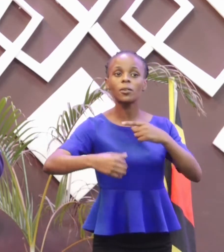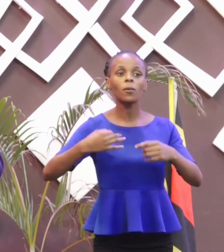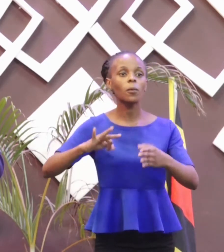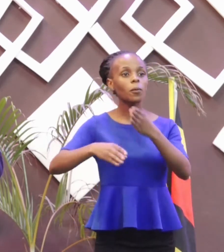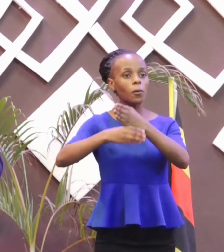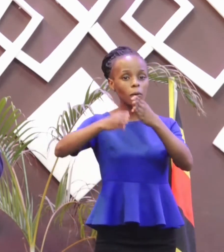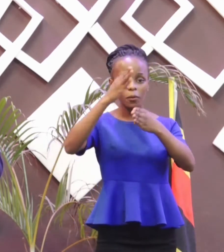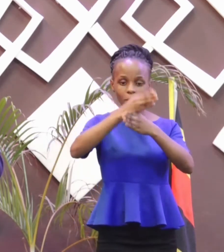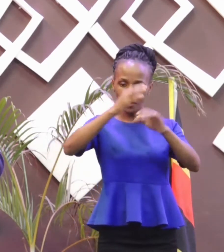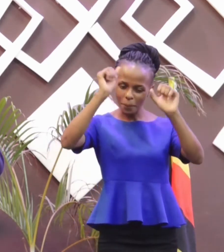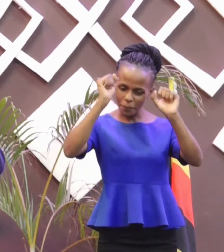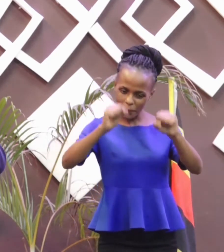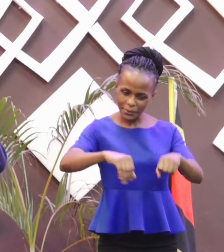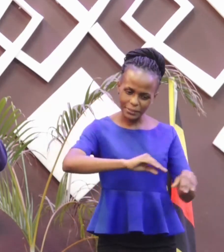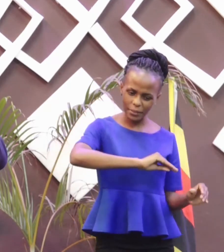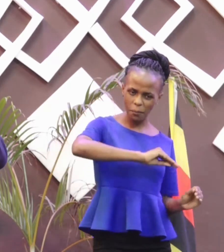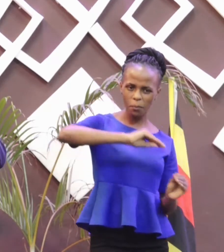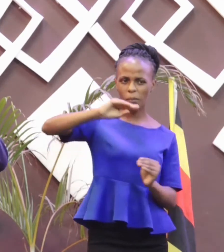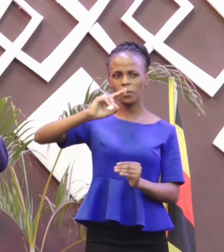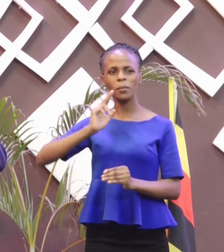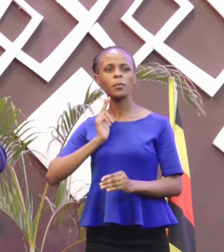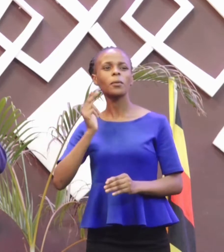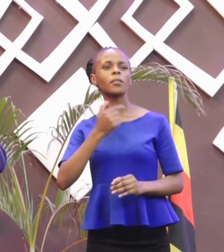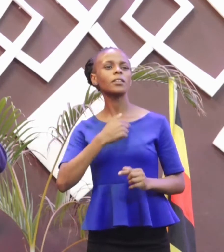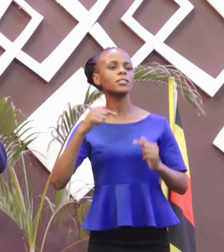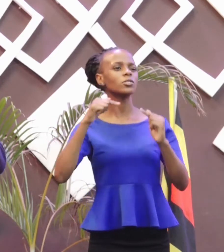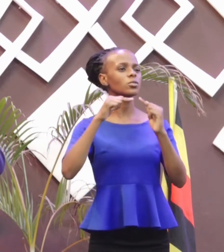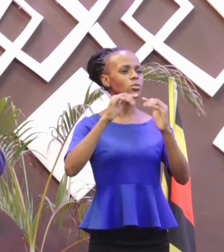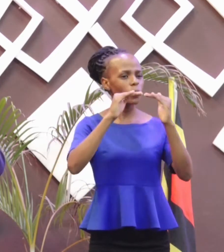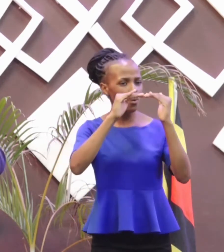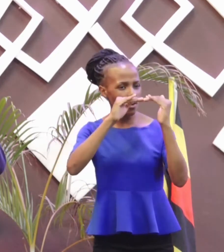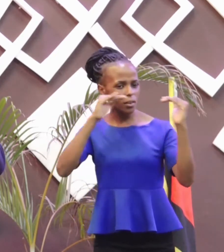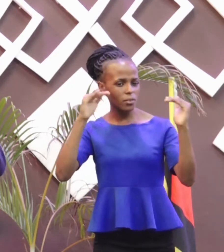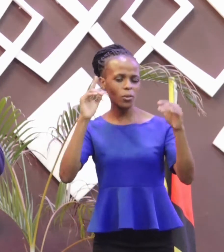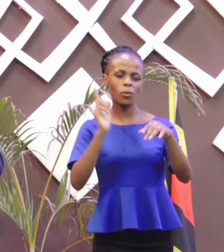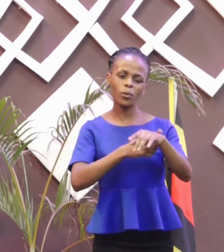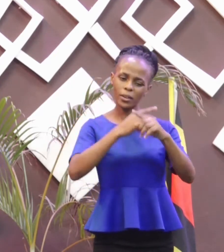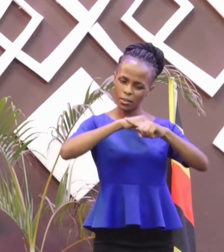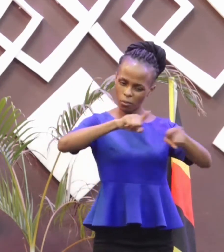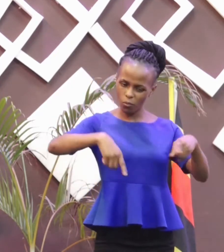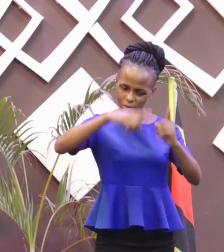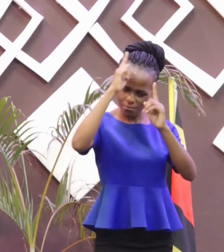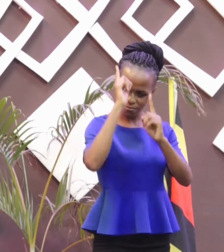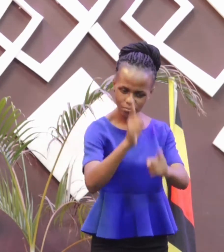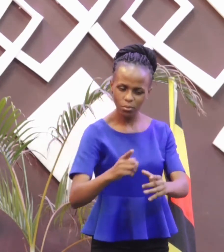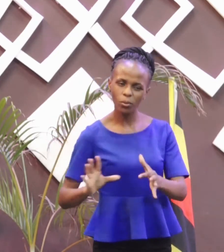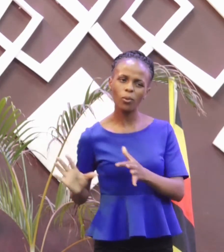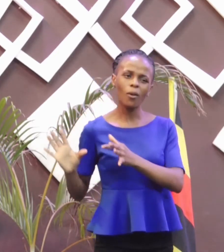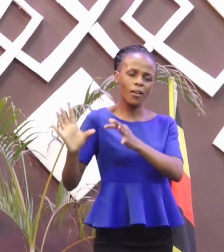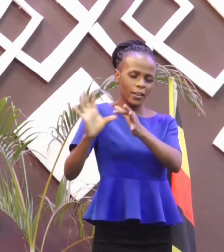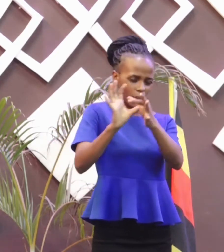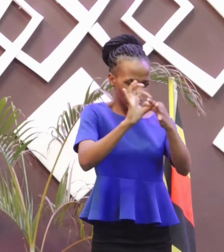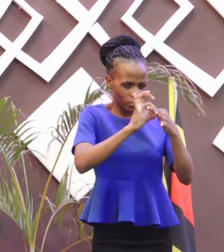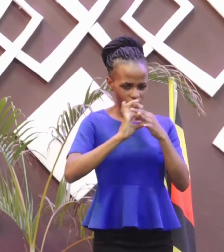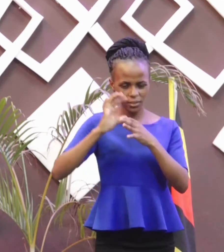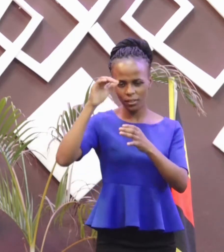take us to a level until we all reach unity in faith. Era okuzimbibwa